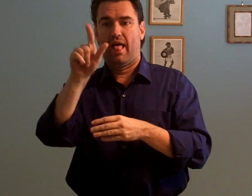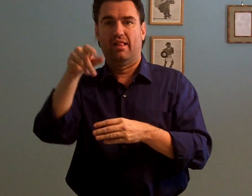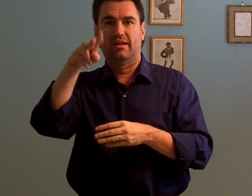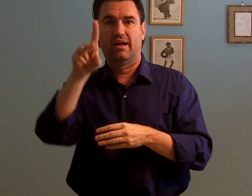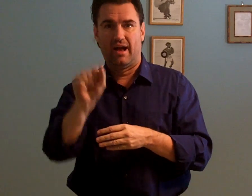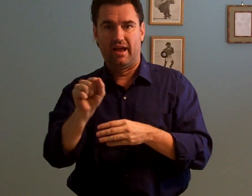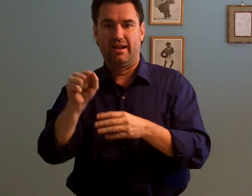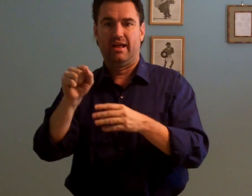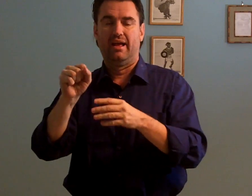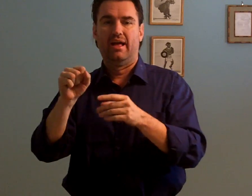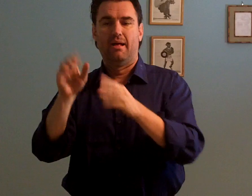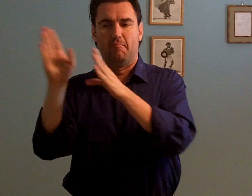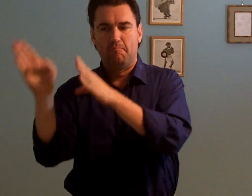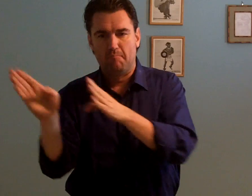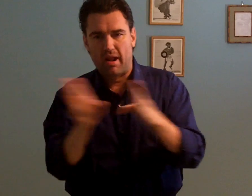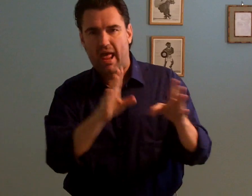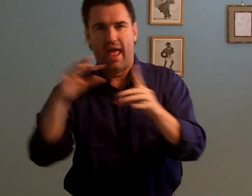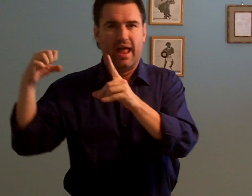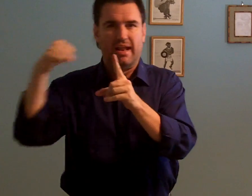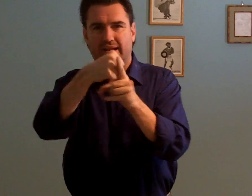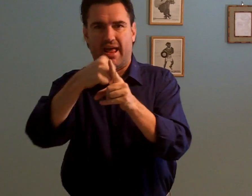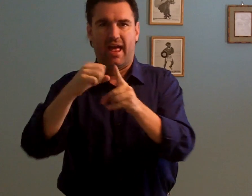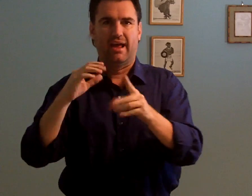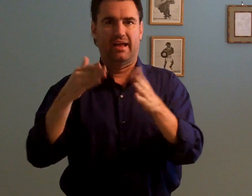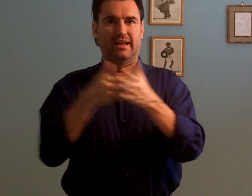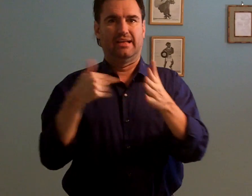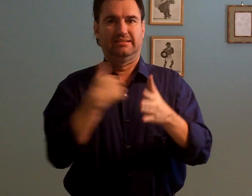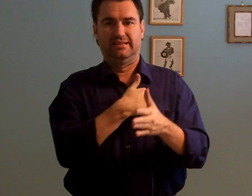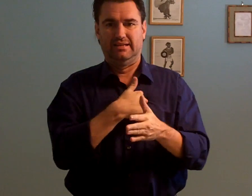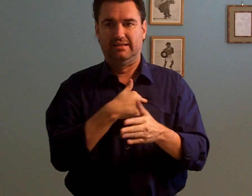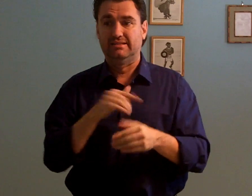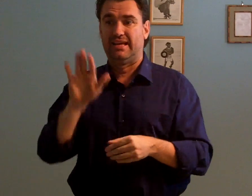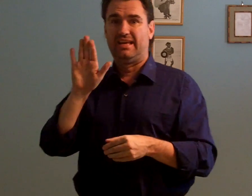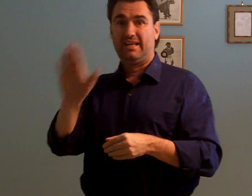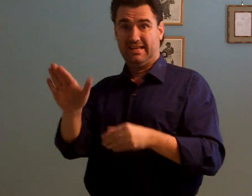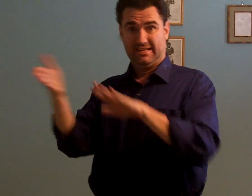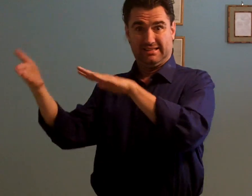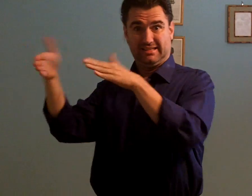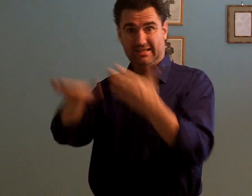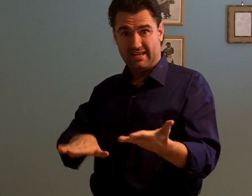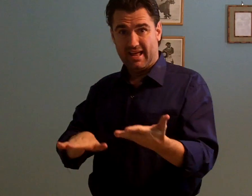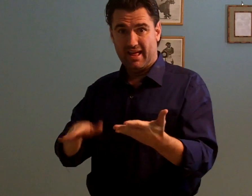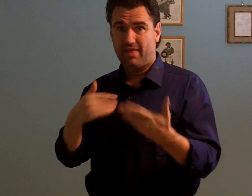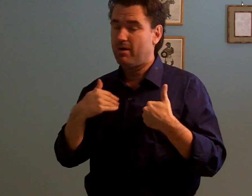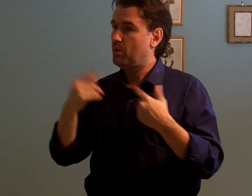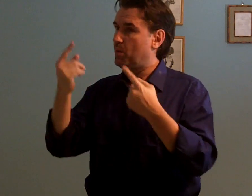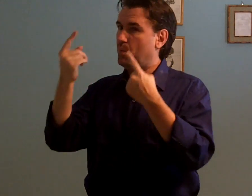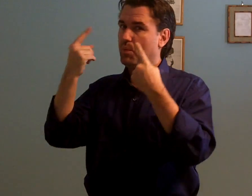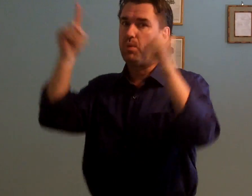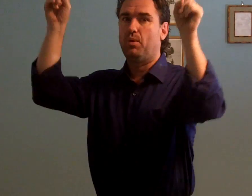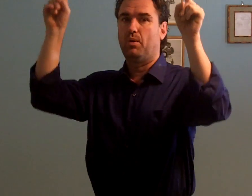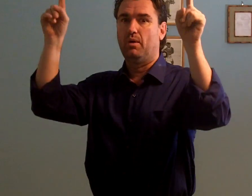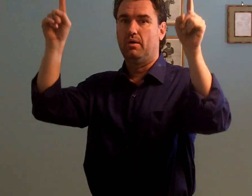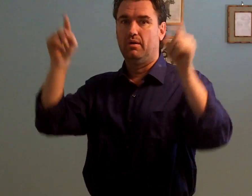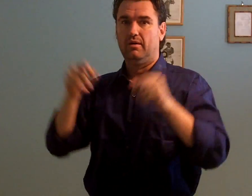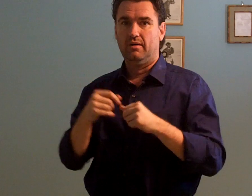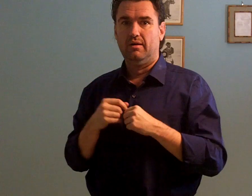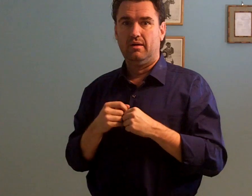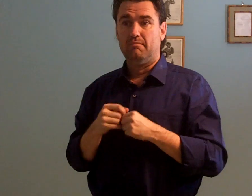of Bin Laden marks the most significant achievement to date in our nation's effort to defeat Al-Qaeda. Yet his death does not mark the end